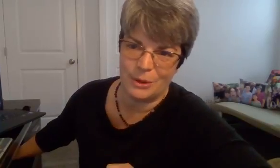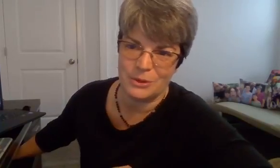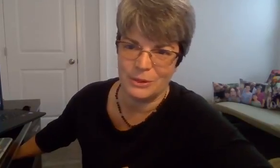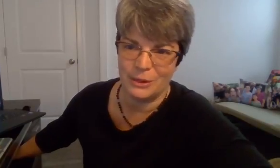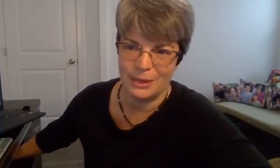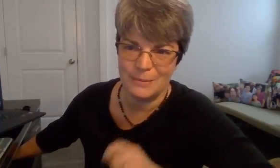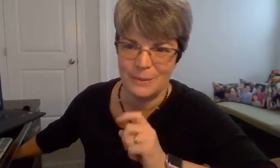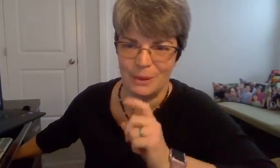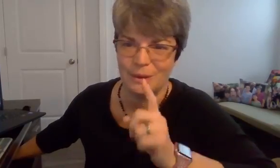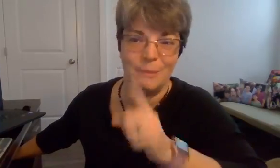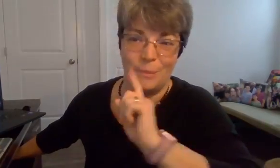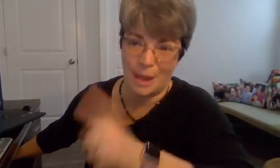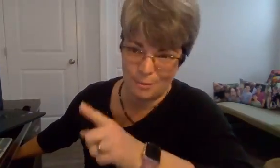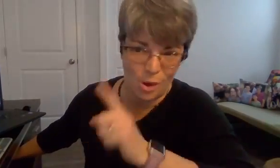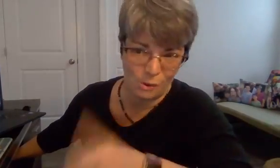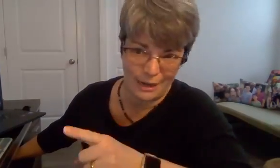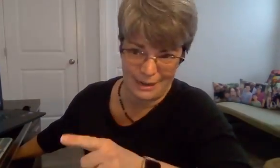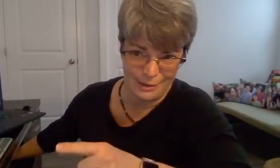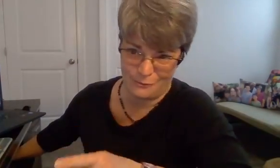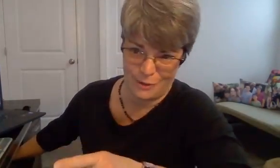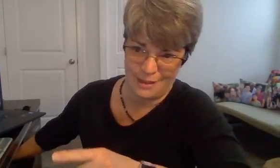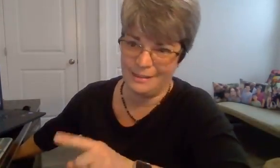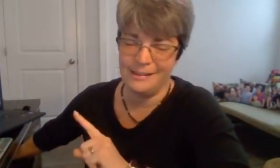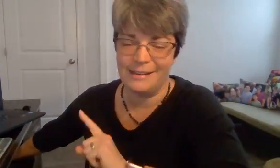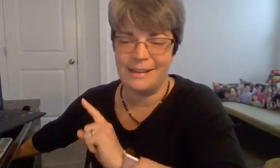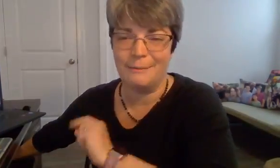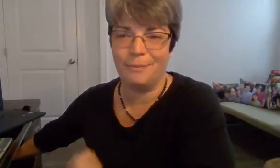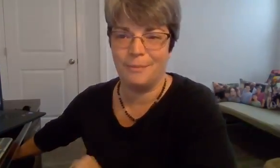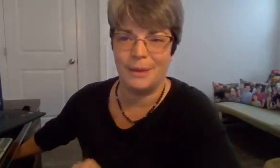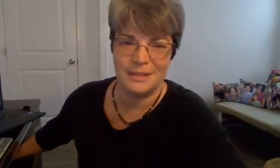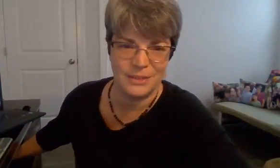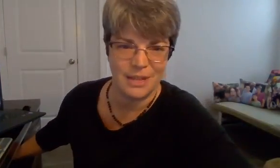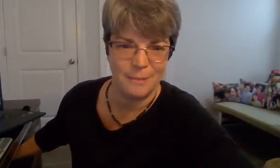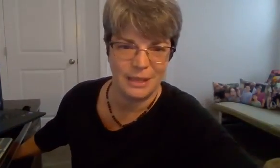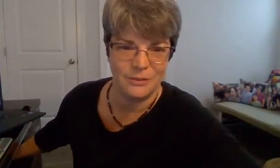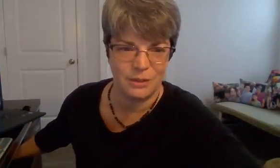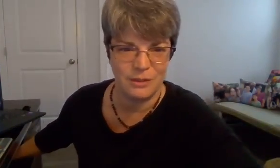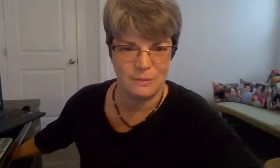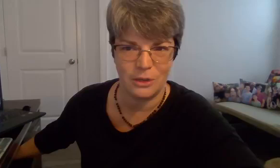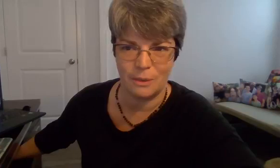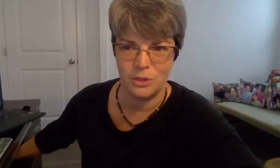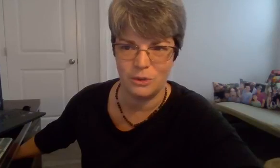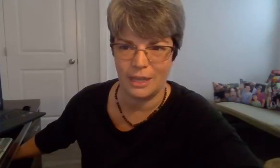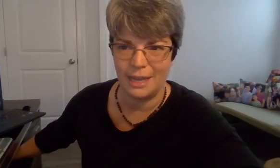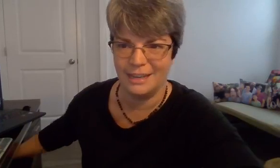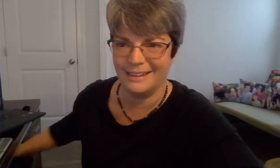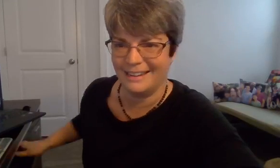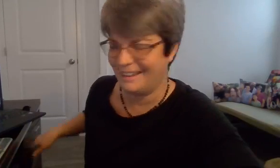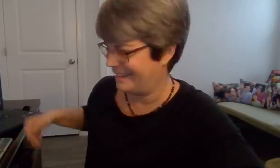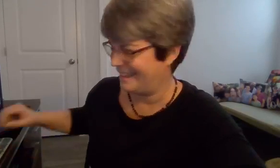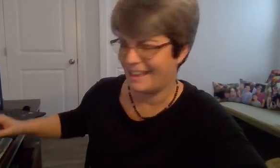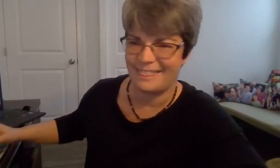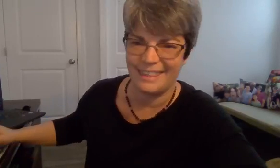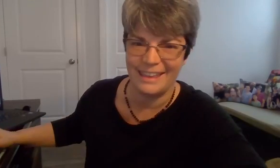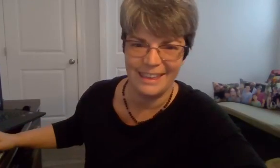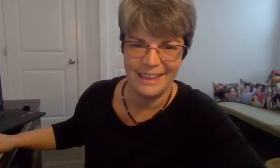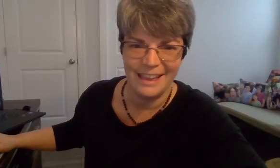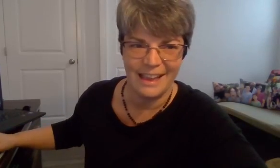Partners in Learning, no, I'm already here for you. But this is not my gift on Facebook, so I'm gonna do what I can. I think I